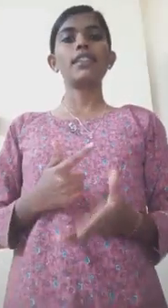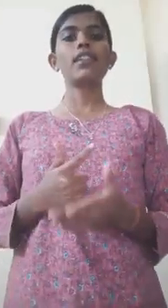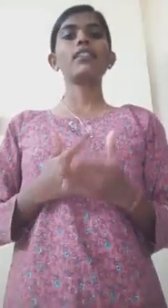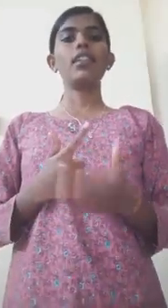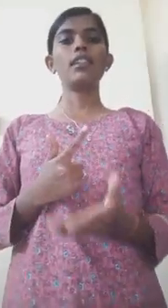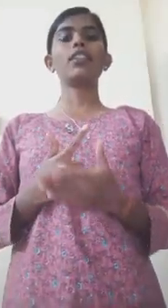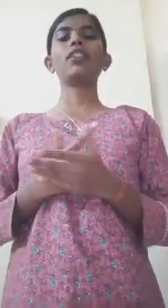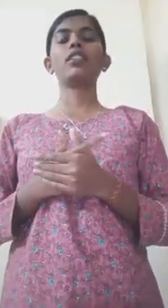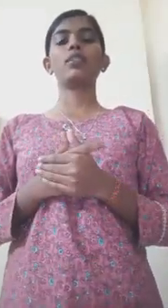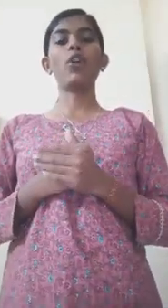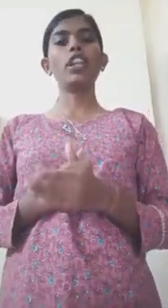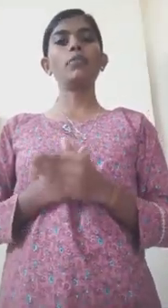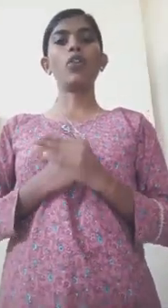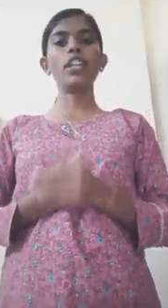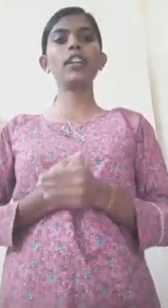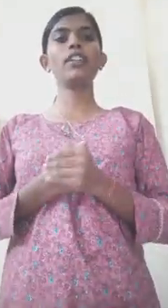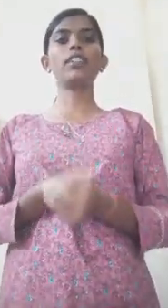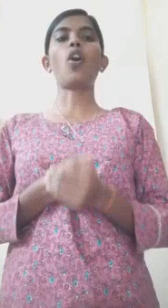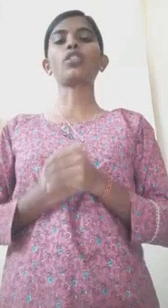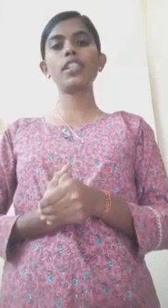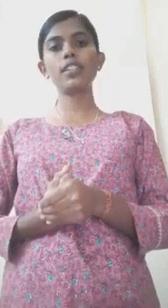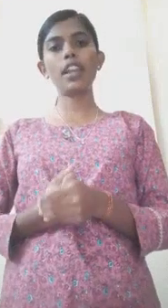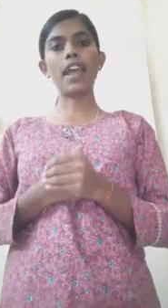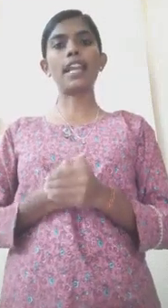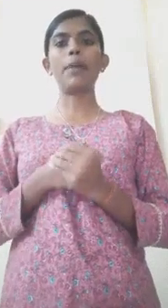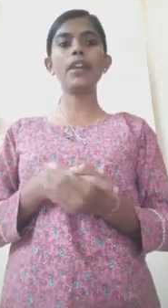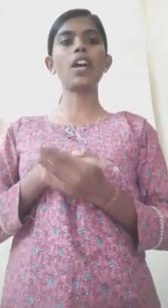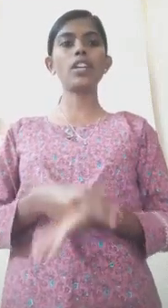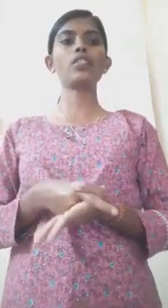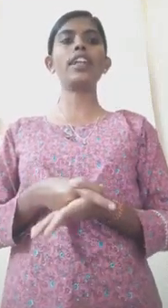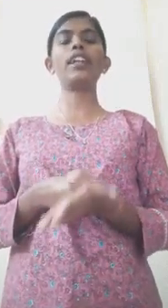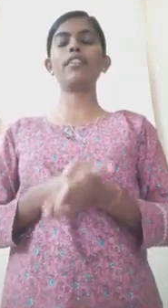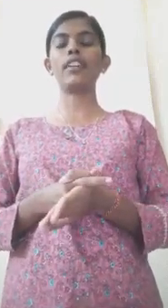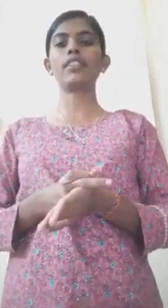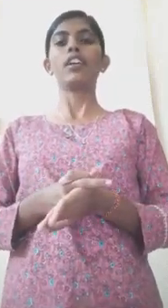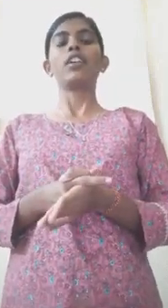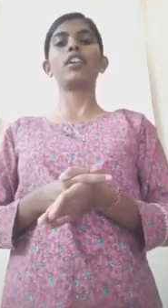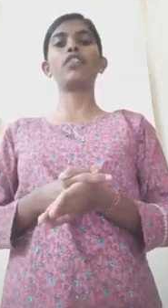sensors in the body monitored oxygen and carbon dioxide levels, which